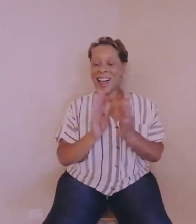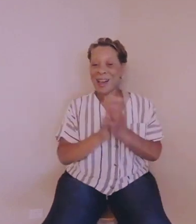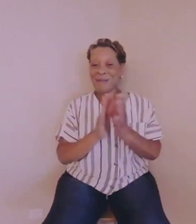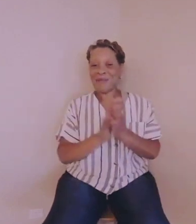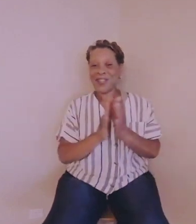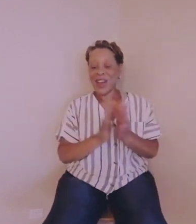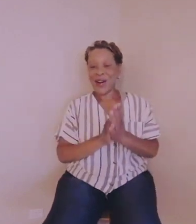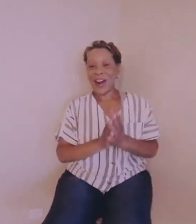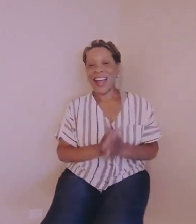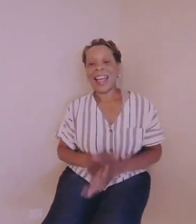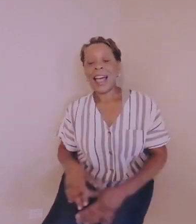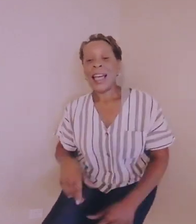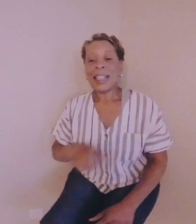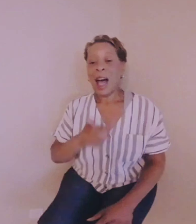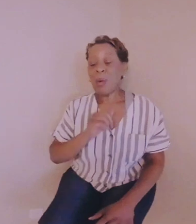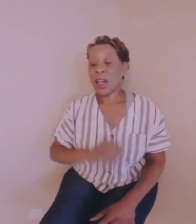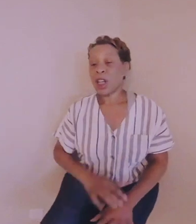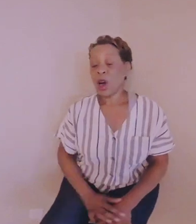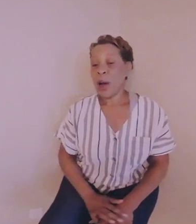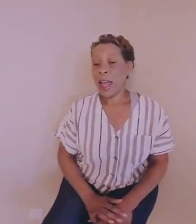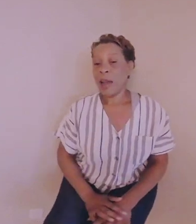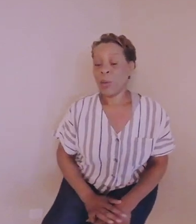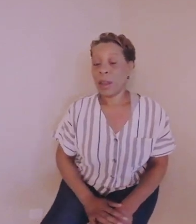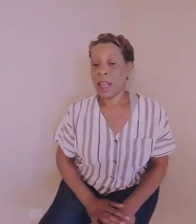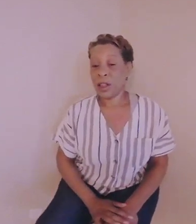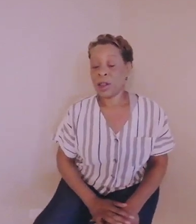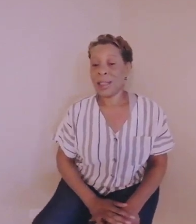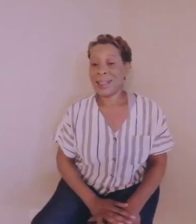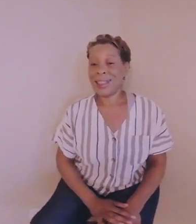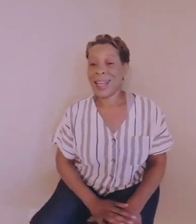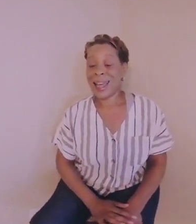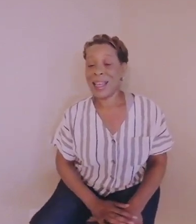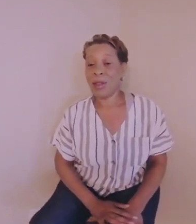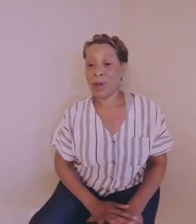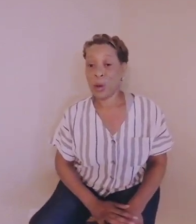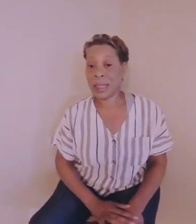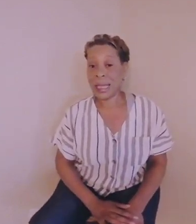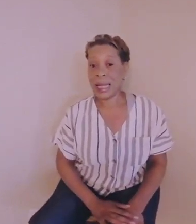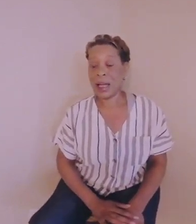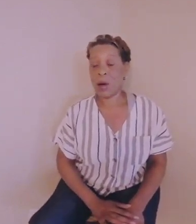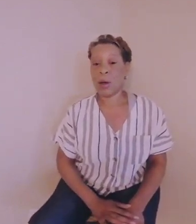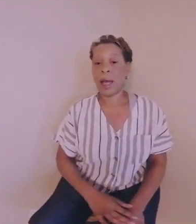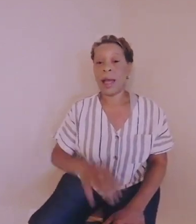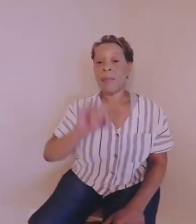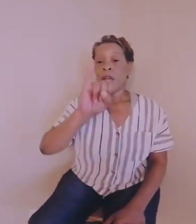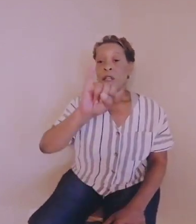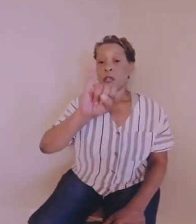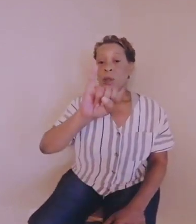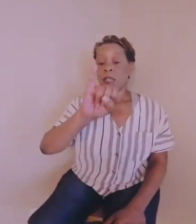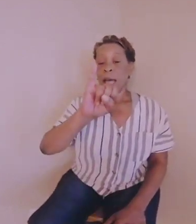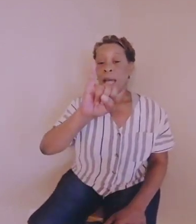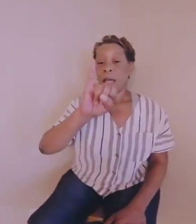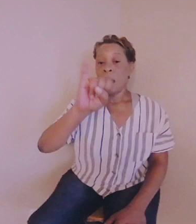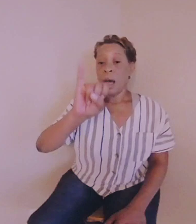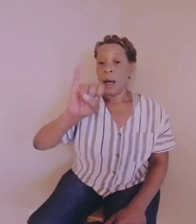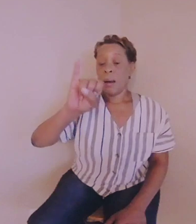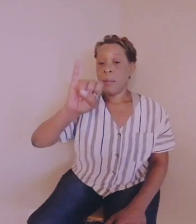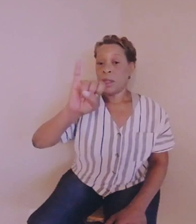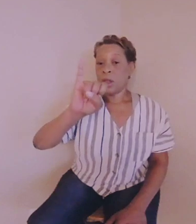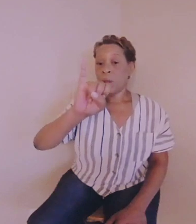job. All right. Now we're going to go ahead with letters J through Z, okay? So J, you're going to